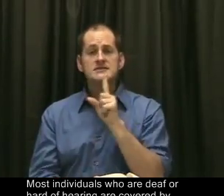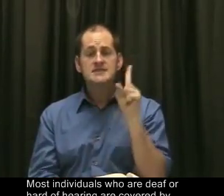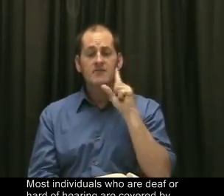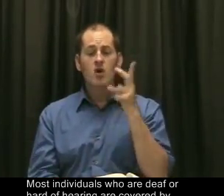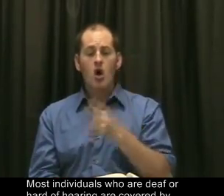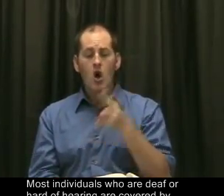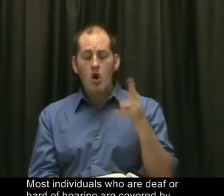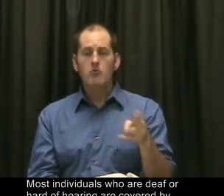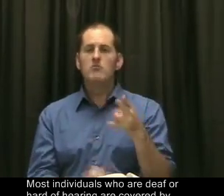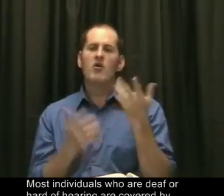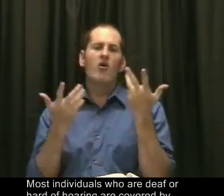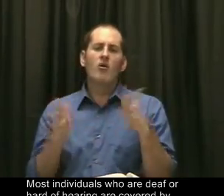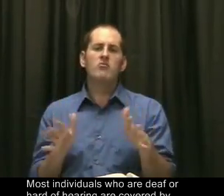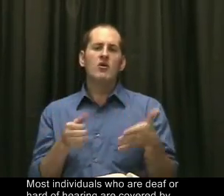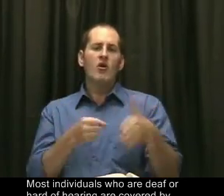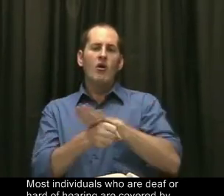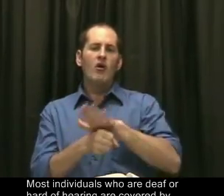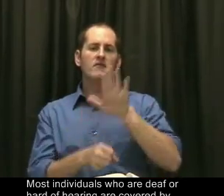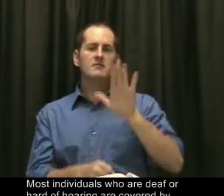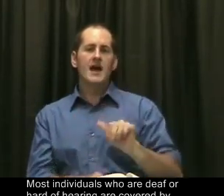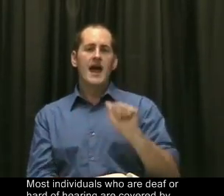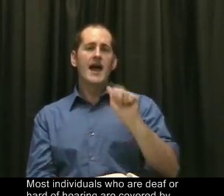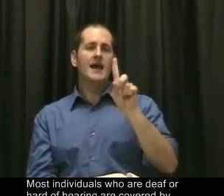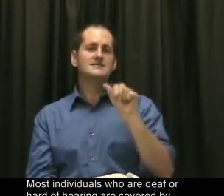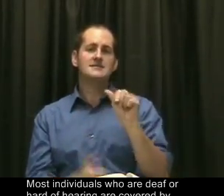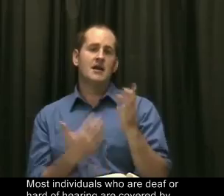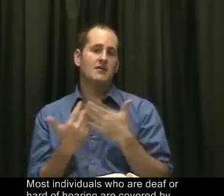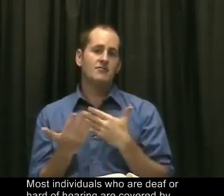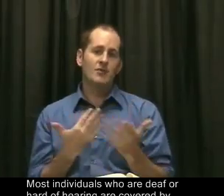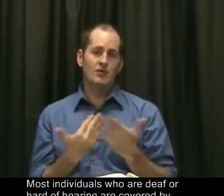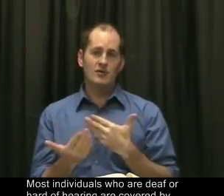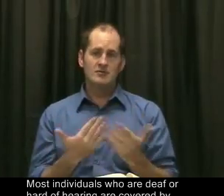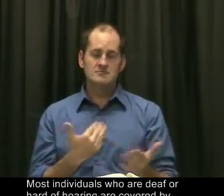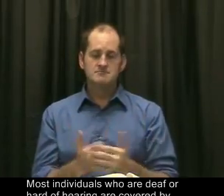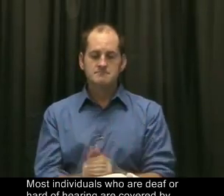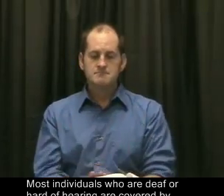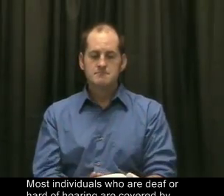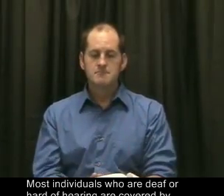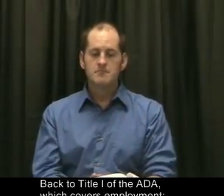Most individuals who are deaf or hard of hearing are covered by the ADA, though.